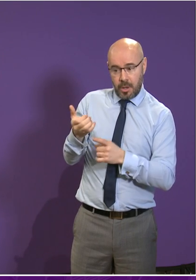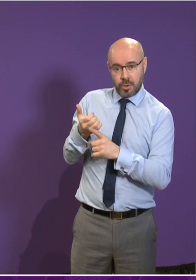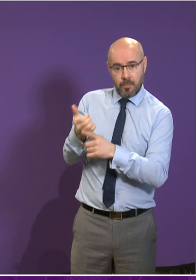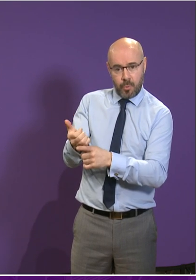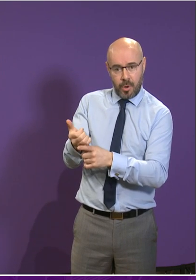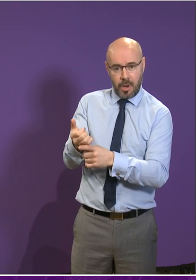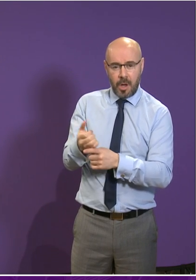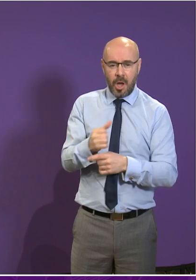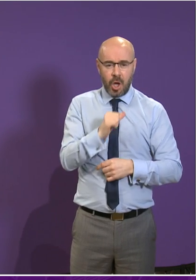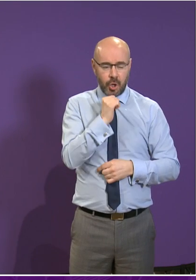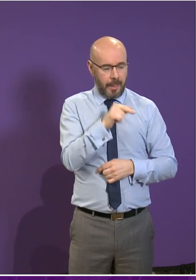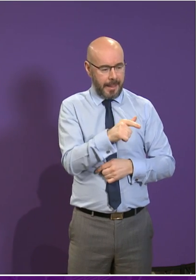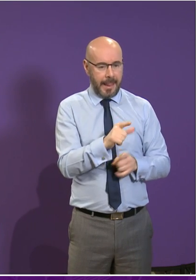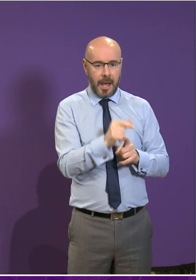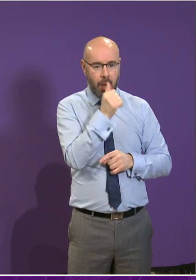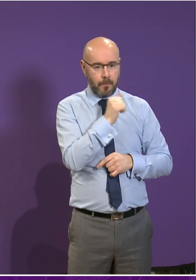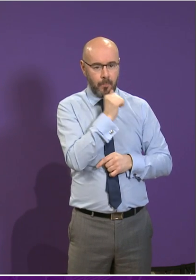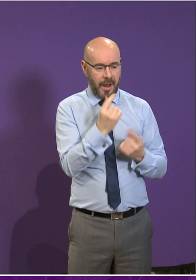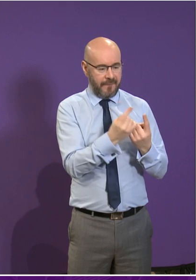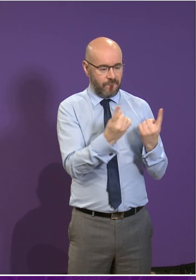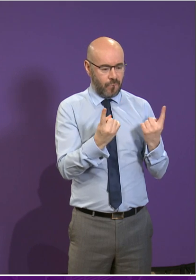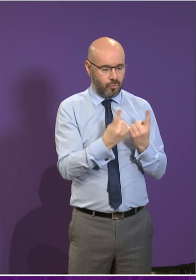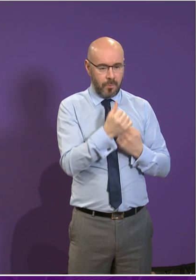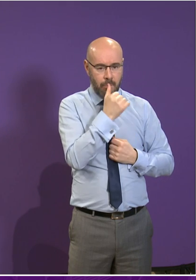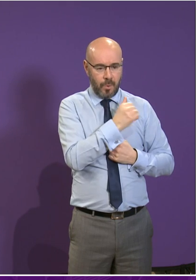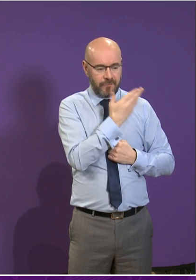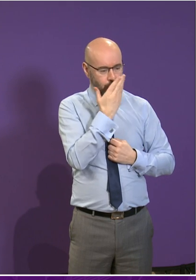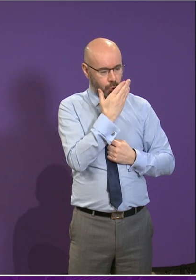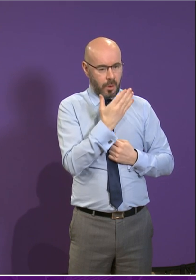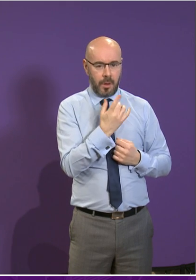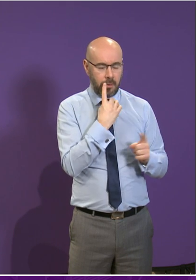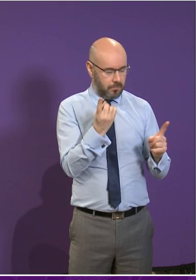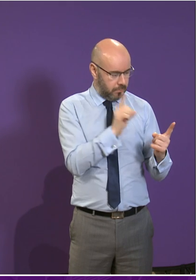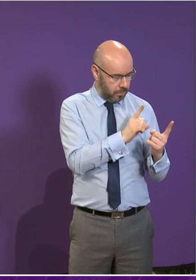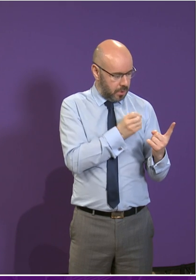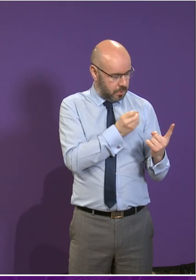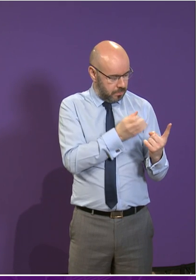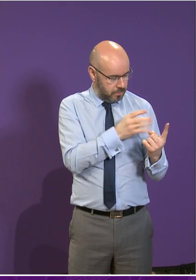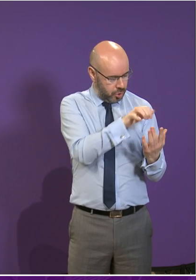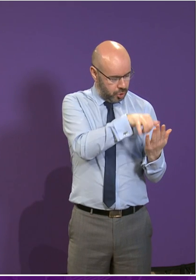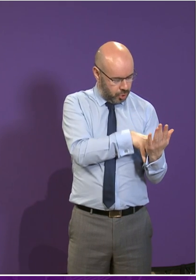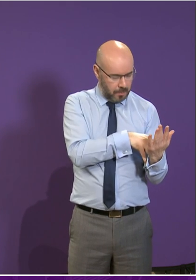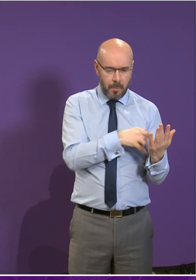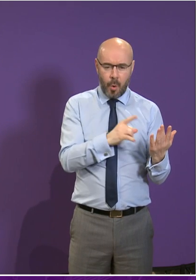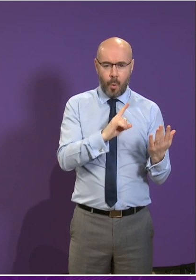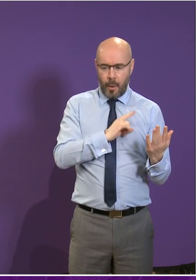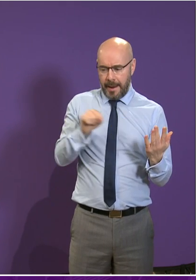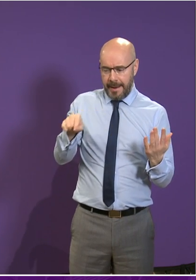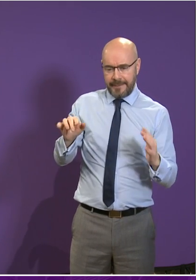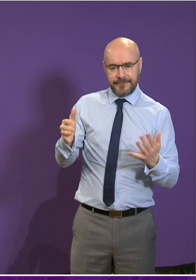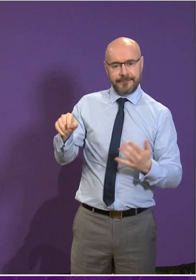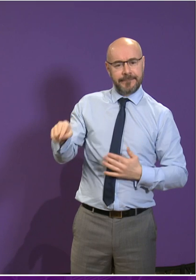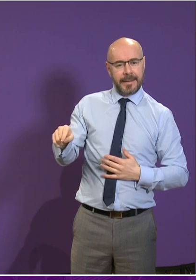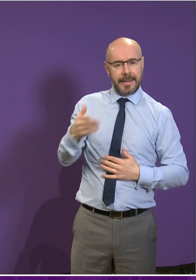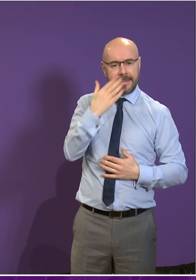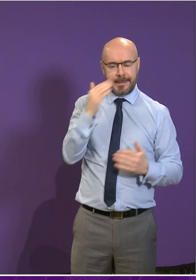room if you're a private school and told something that nobody else is told in the state sector. So why is that information not being shared? I mean, I felt it does